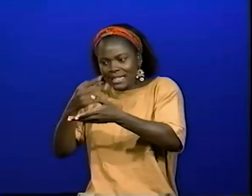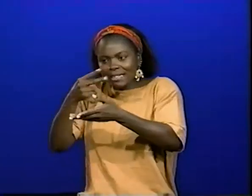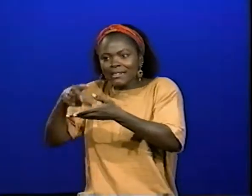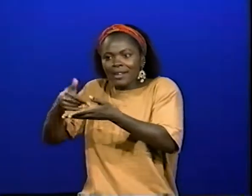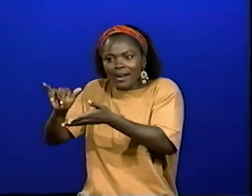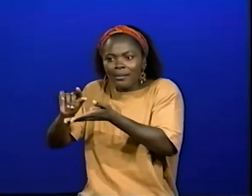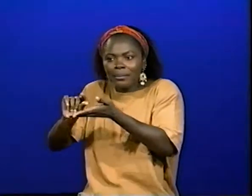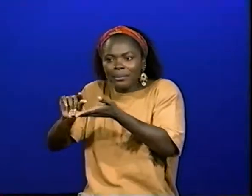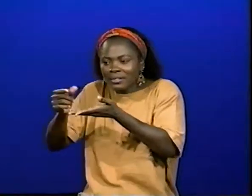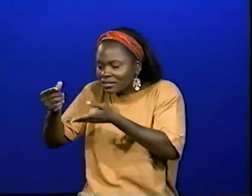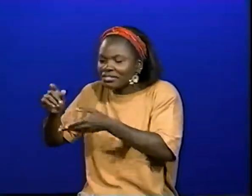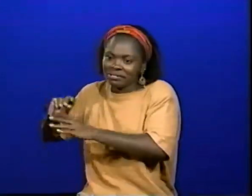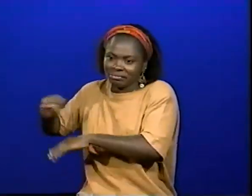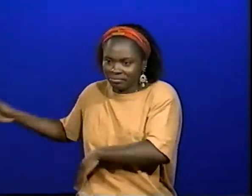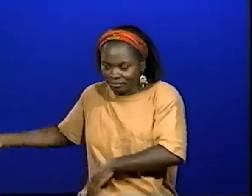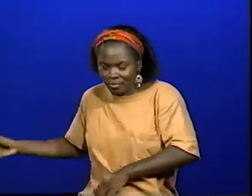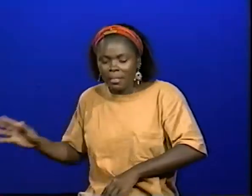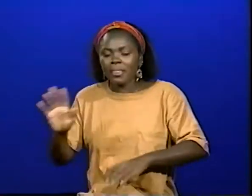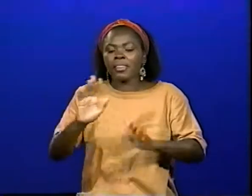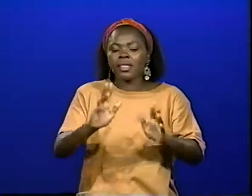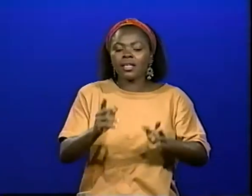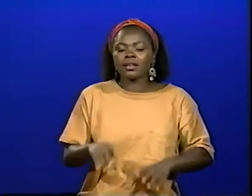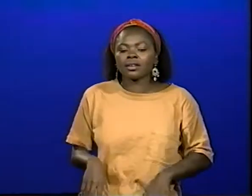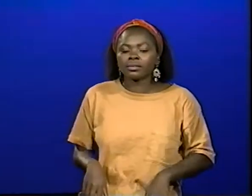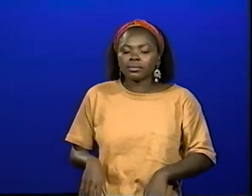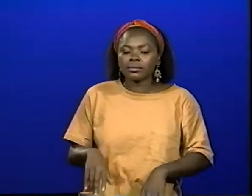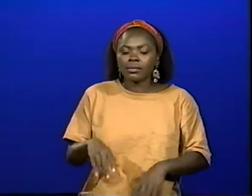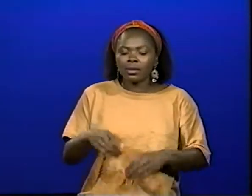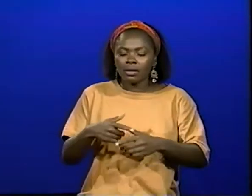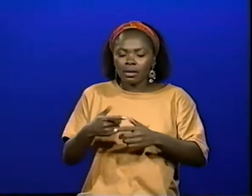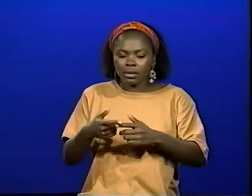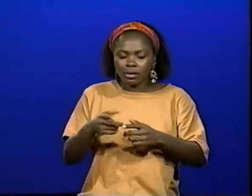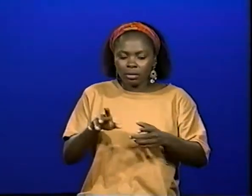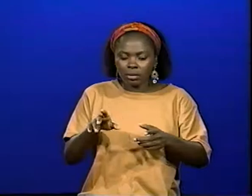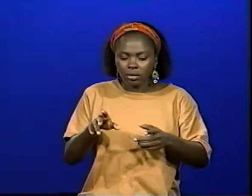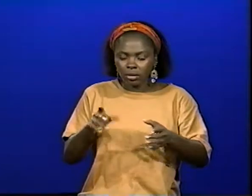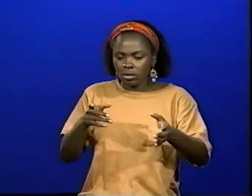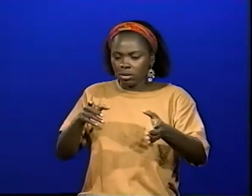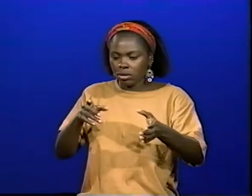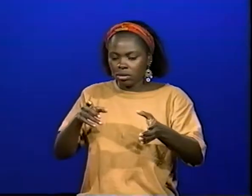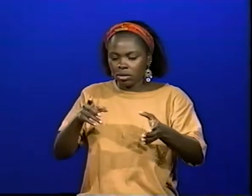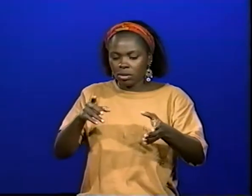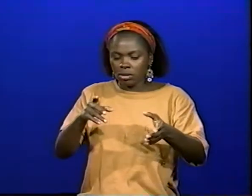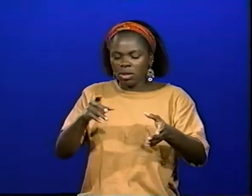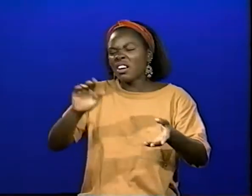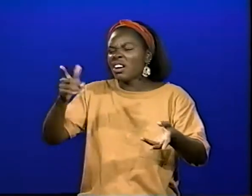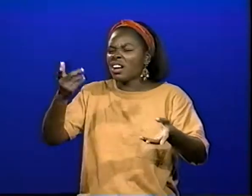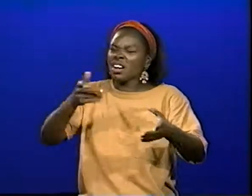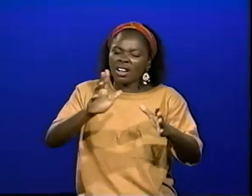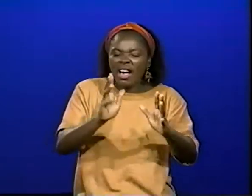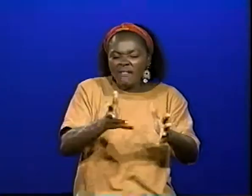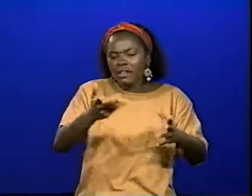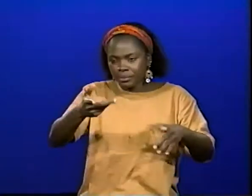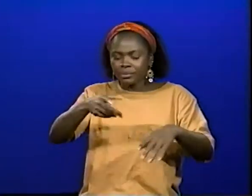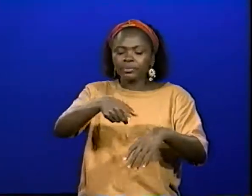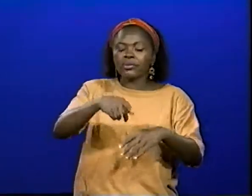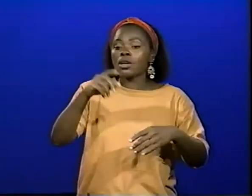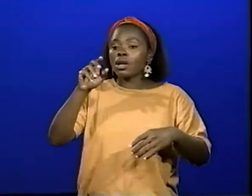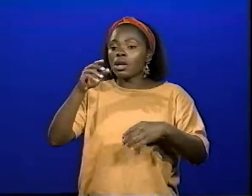And then you can, if there's a little left in the bottom of that cloth, you don't need it, you can go ahead and throw that away. Then you can leave